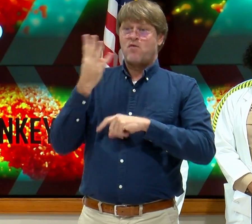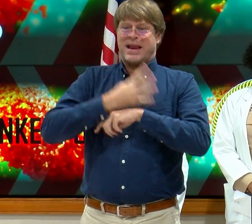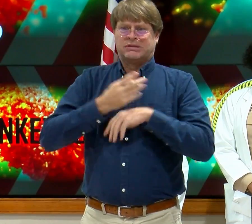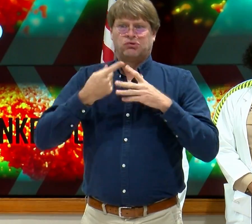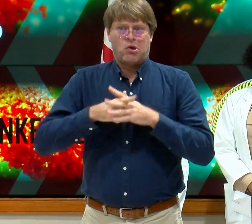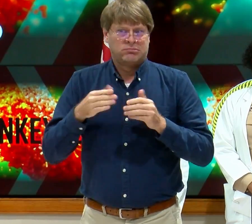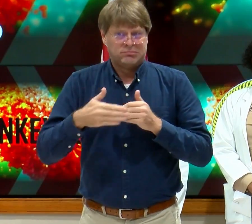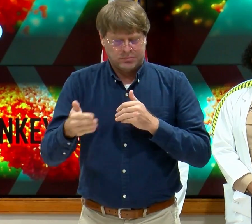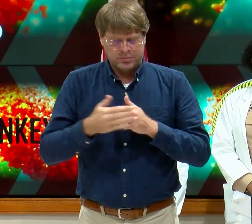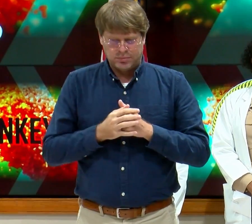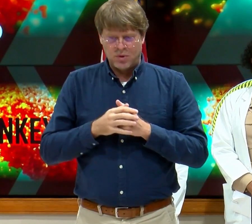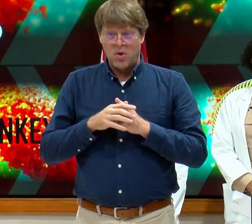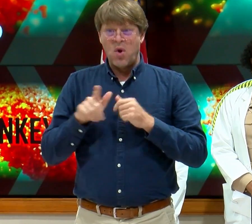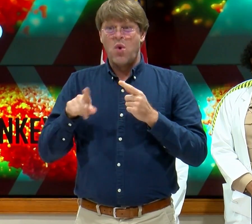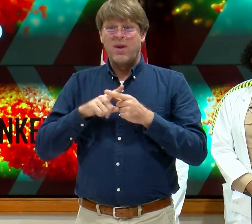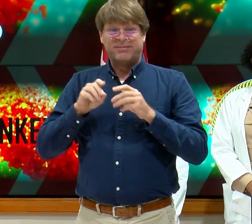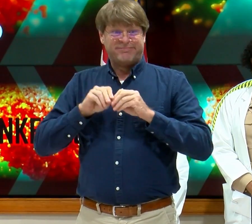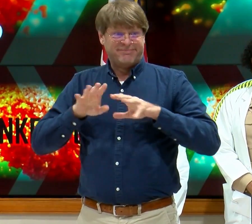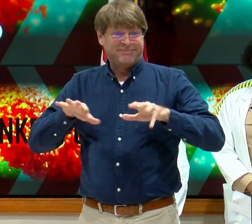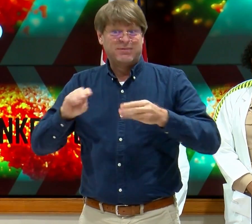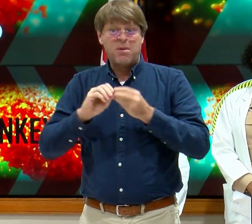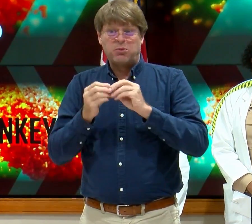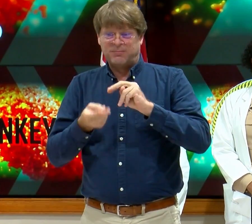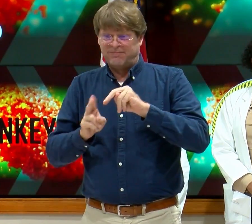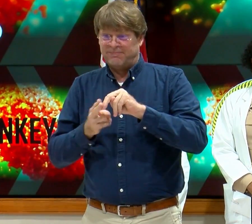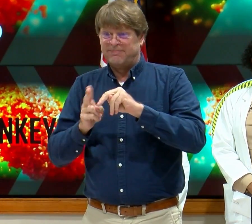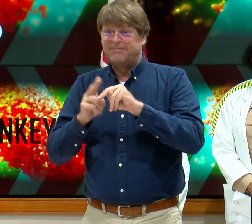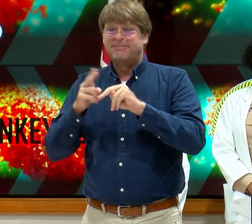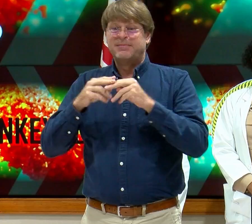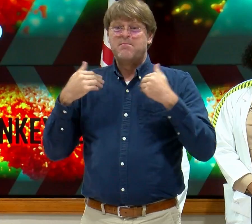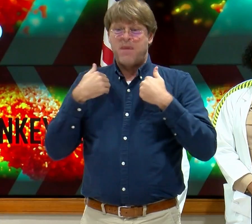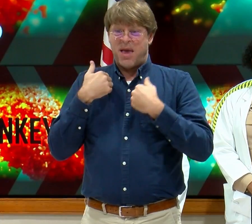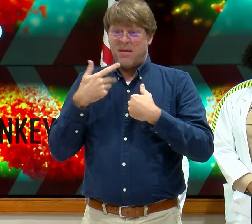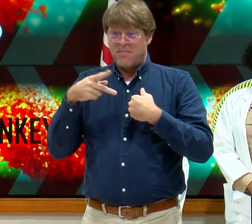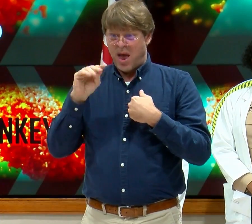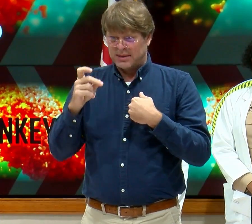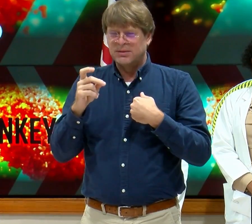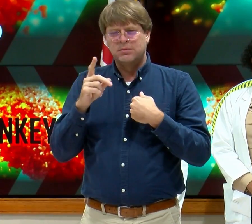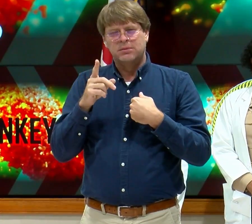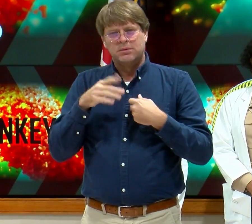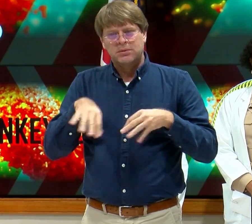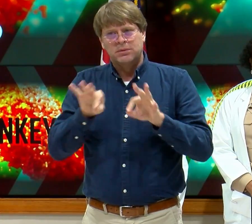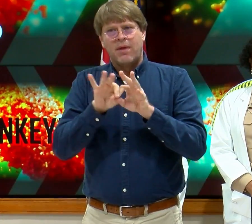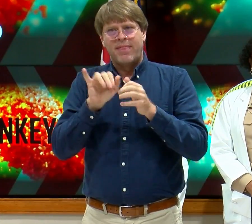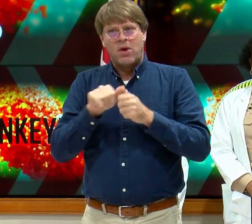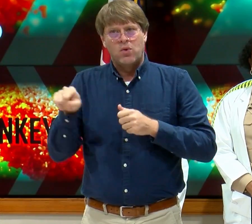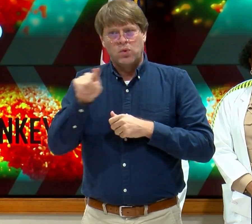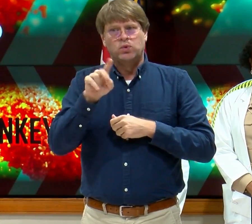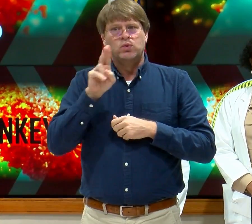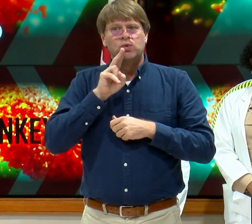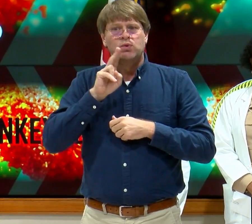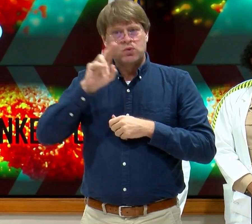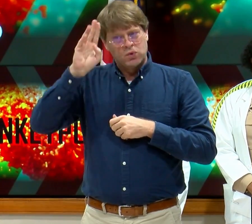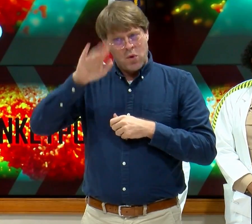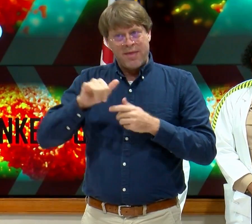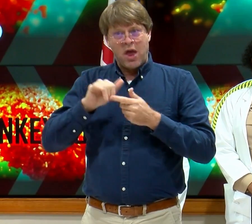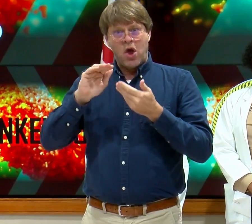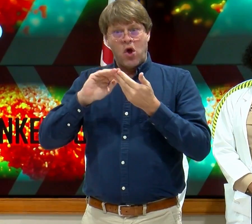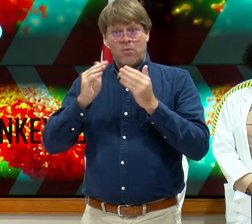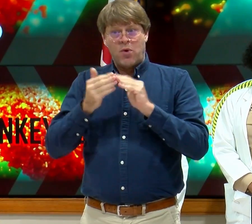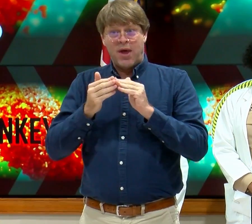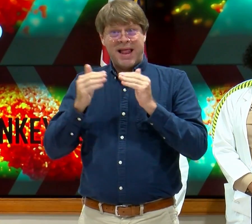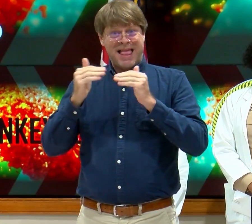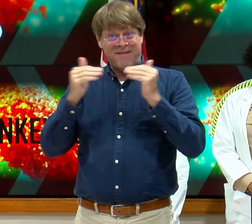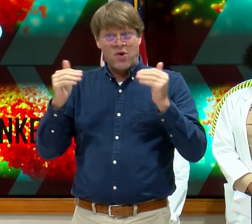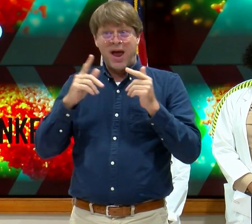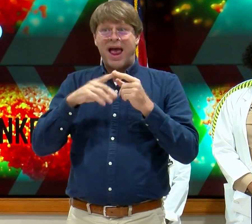As monkeypox cases continue to increase, it is extremely important that Houstonians know that the community threat level